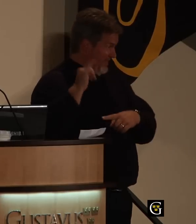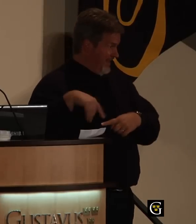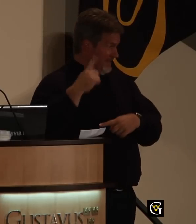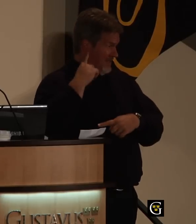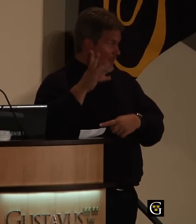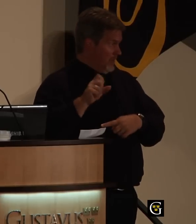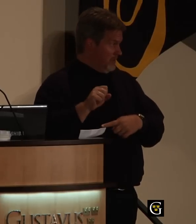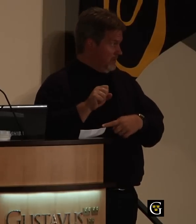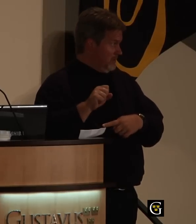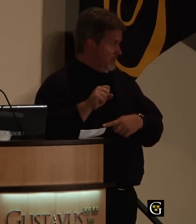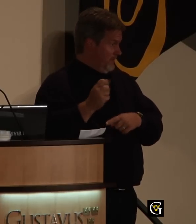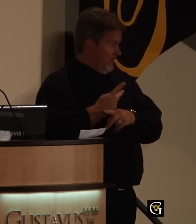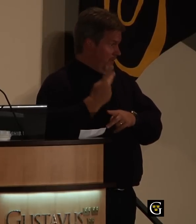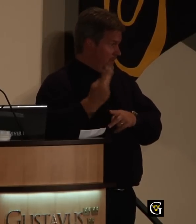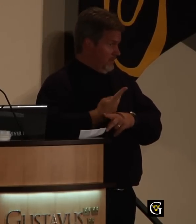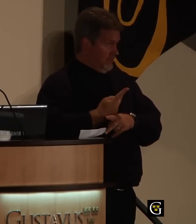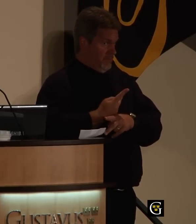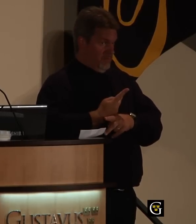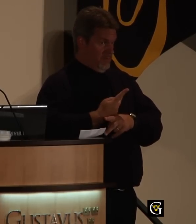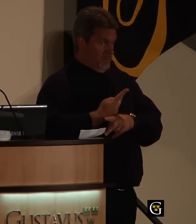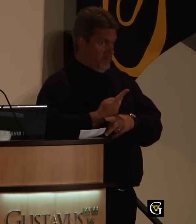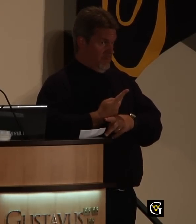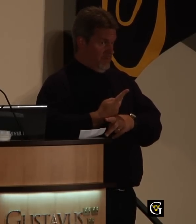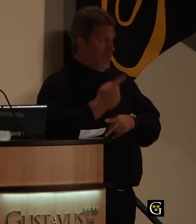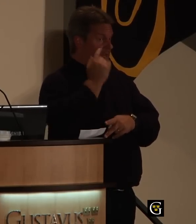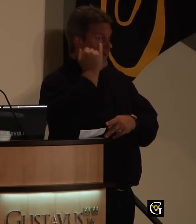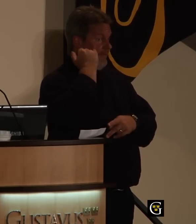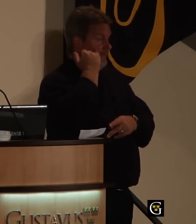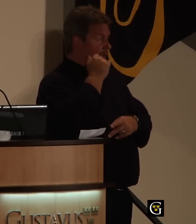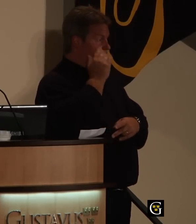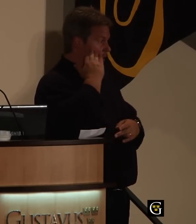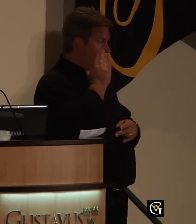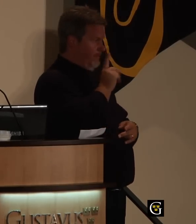you figure it out? If you know, don't say so.